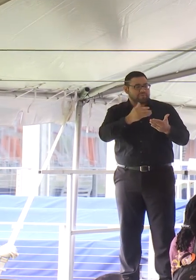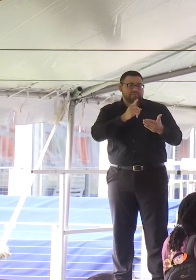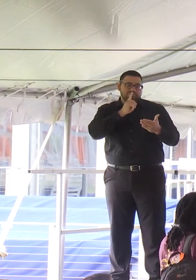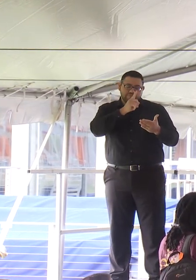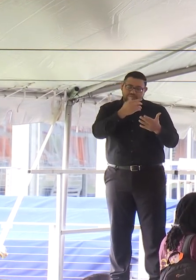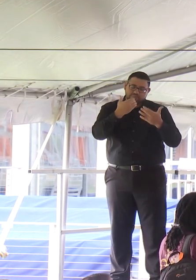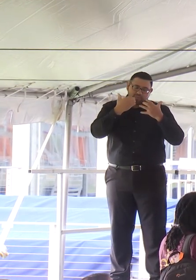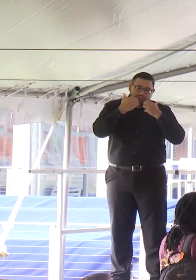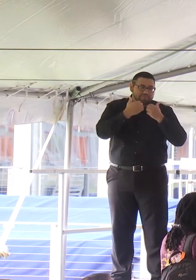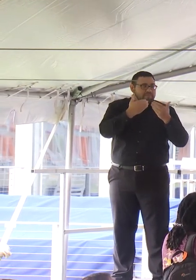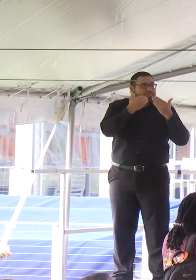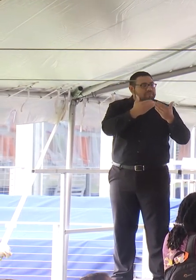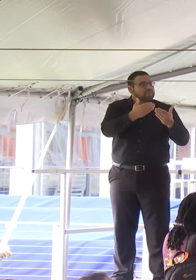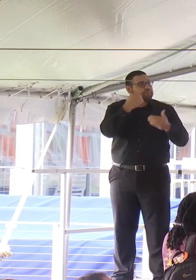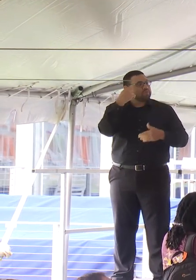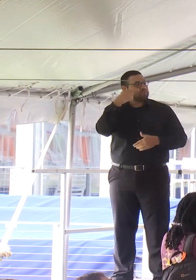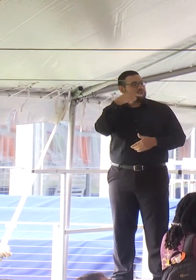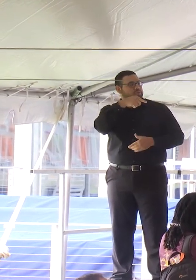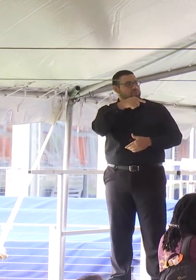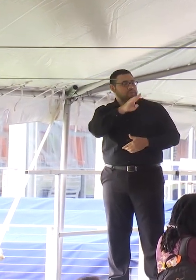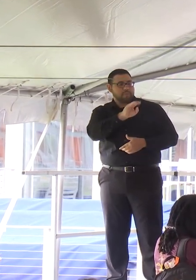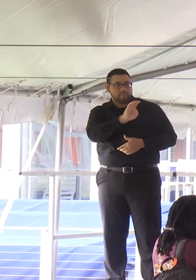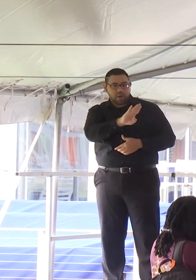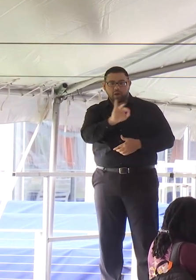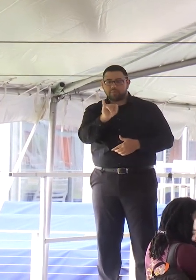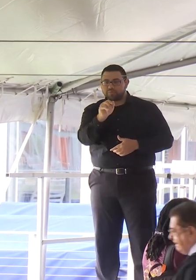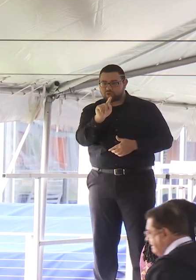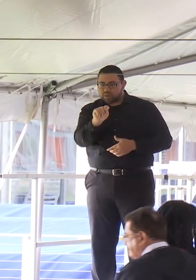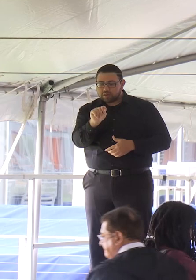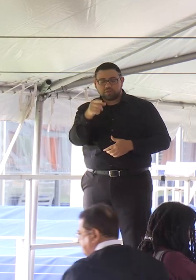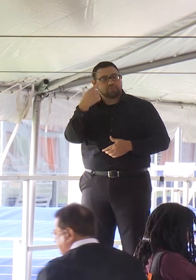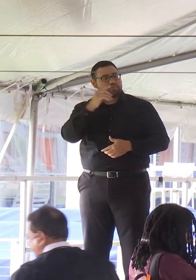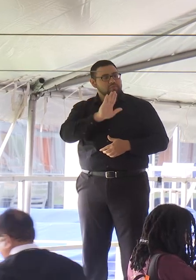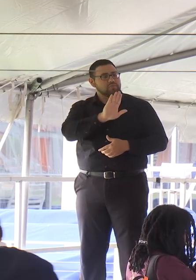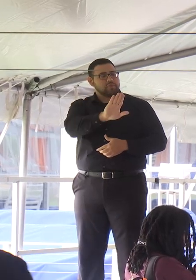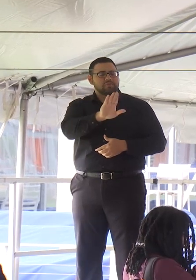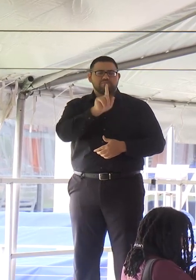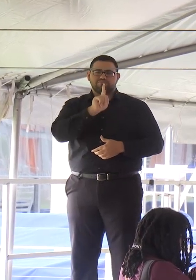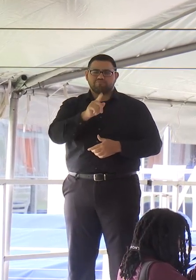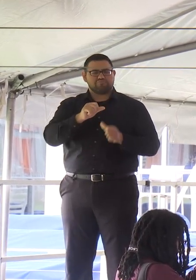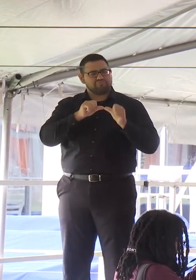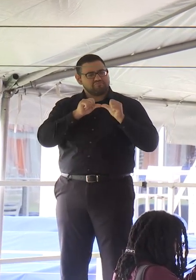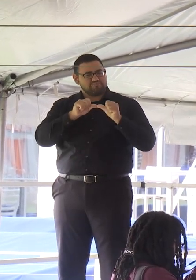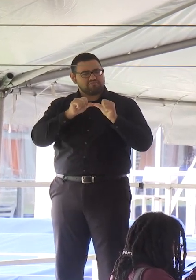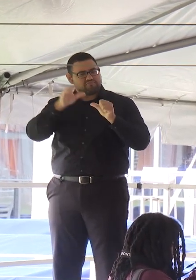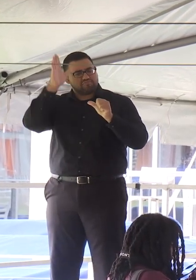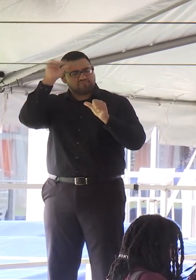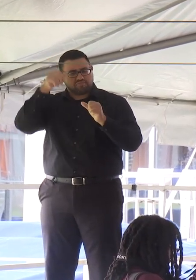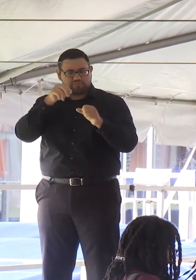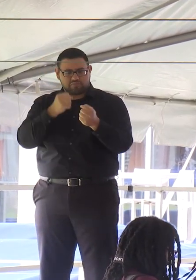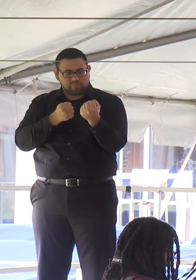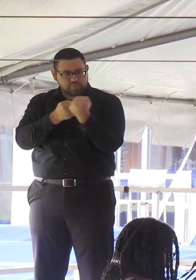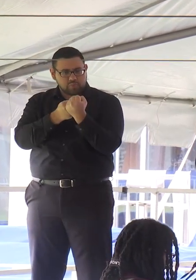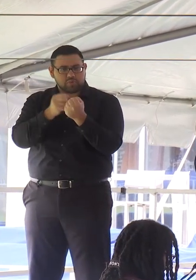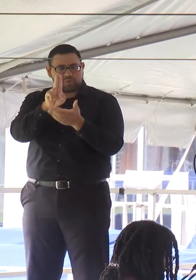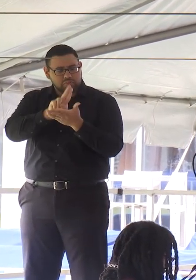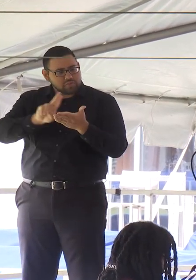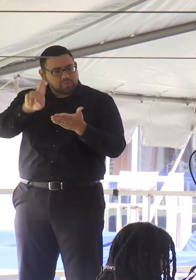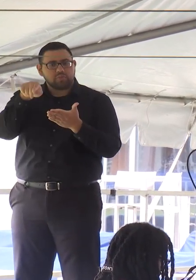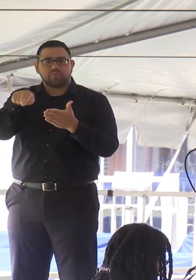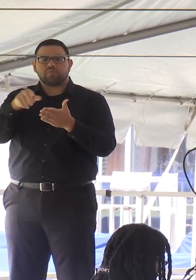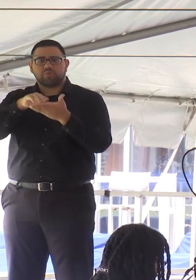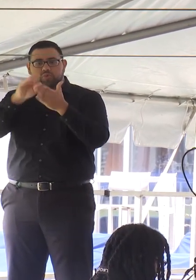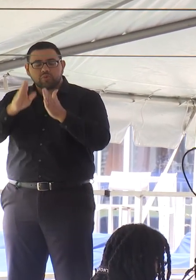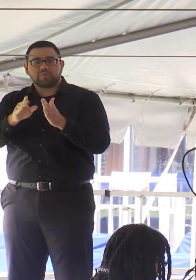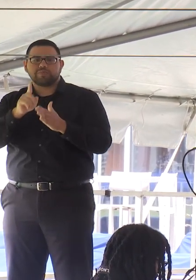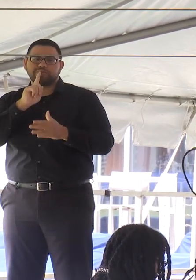deepest gratitude and thanks to Bob and Janet for their unwavering dedication to this university and to our students.